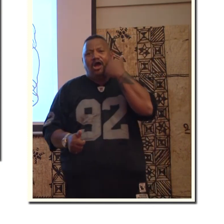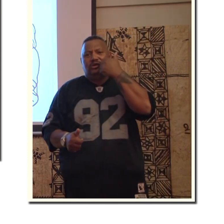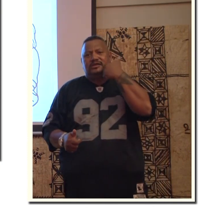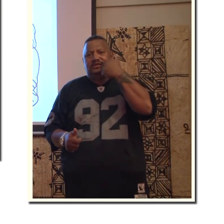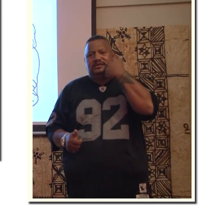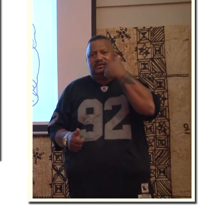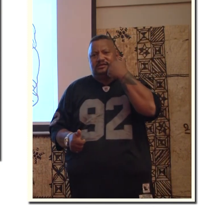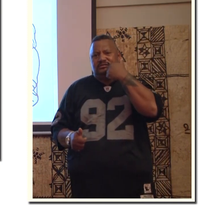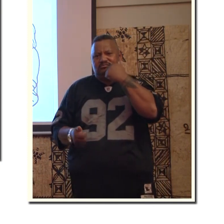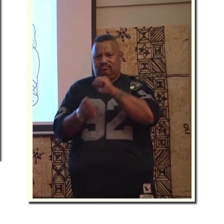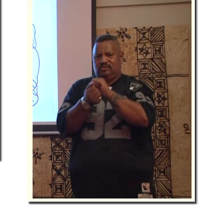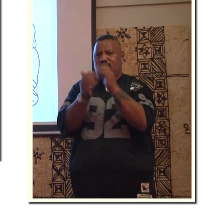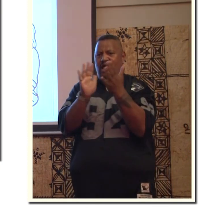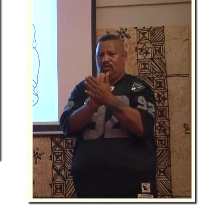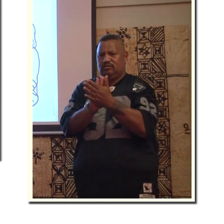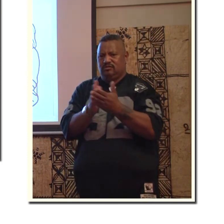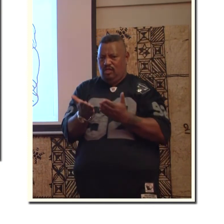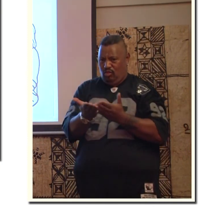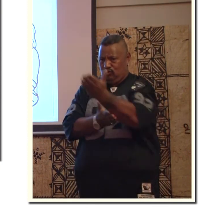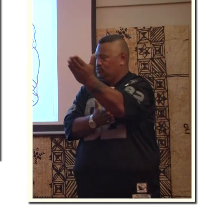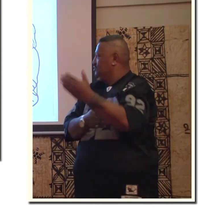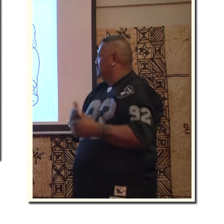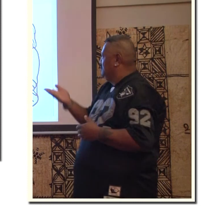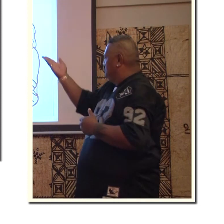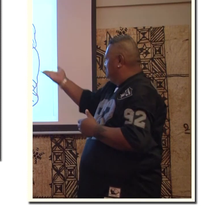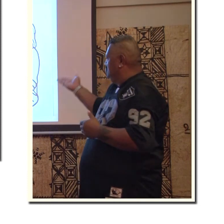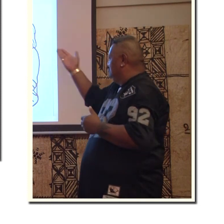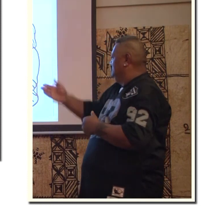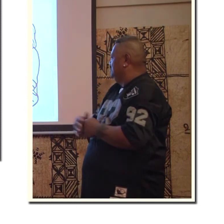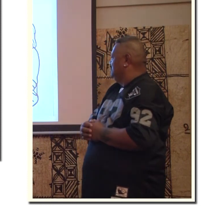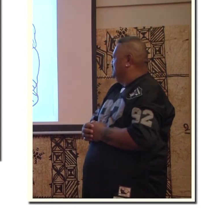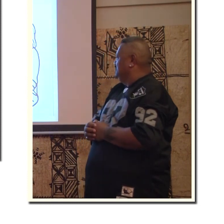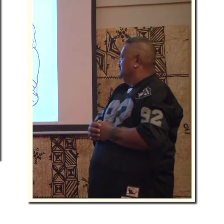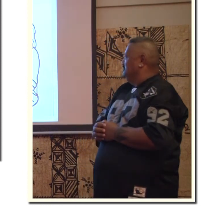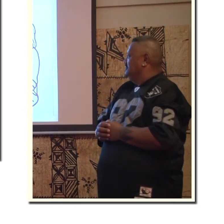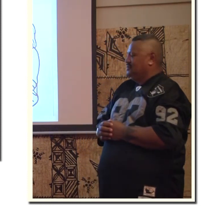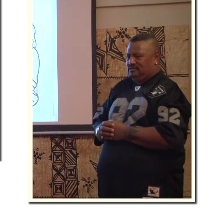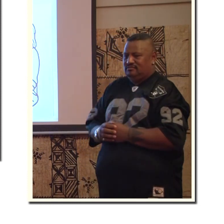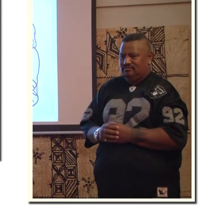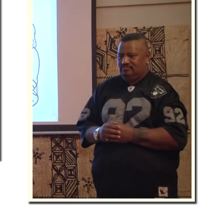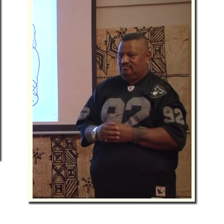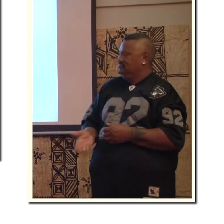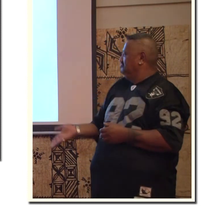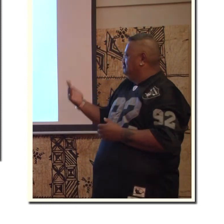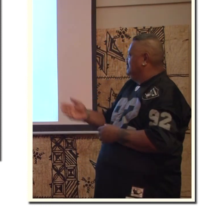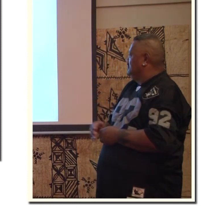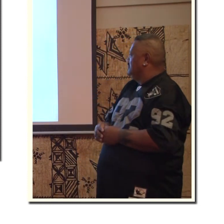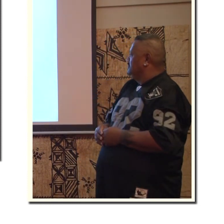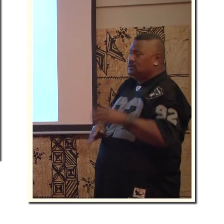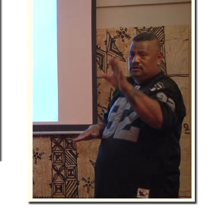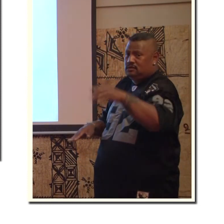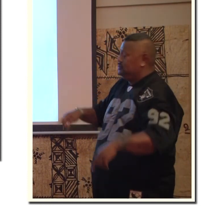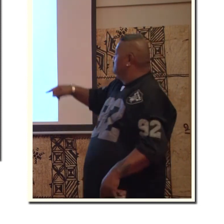So, Māori sign language, something I want to talk to.